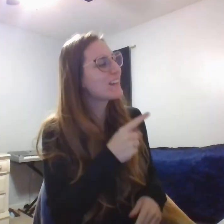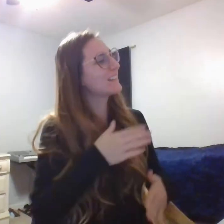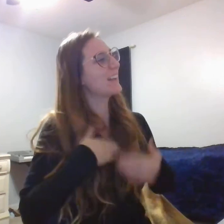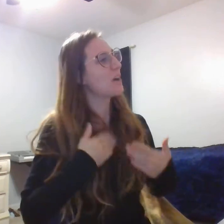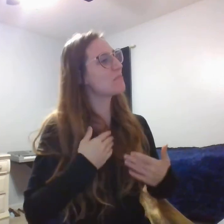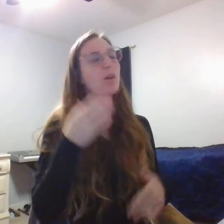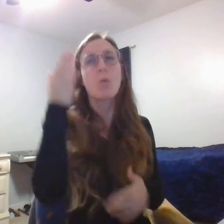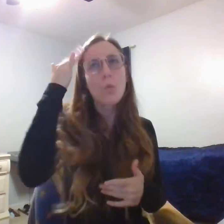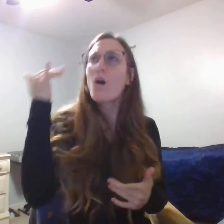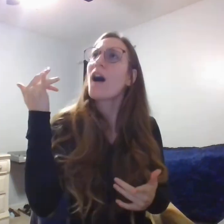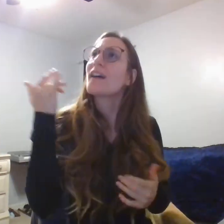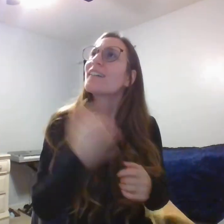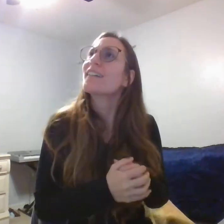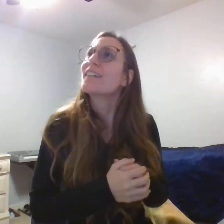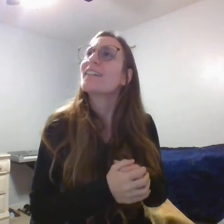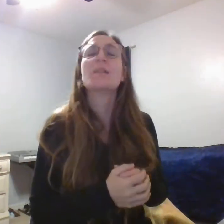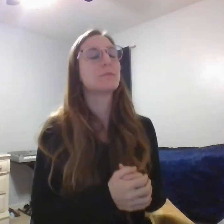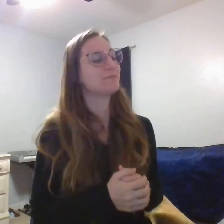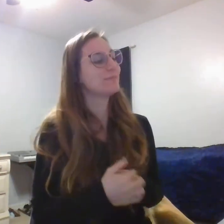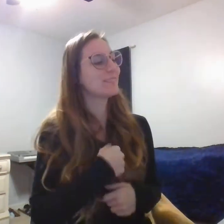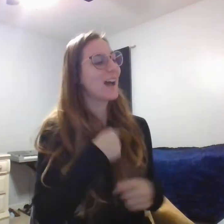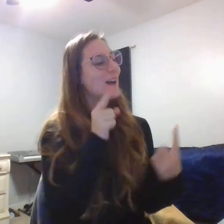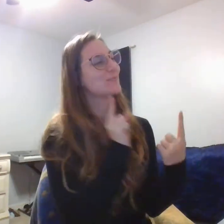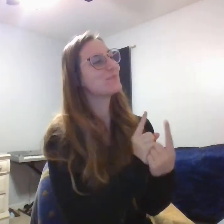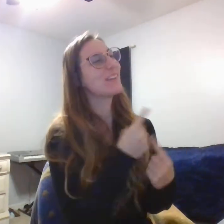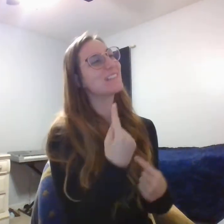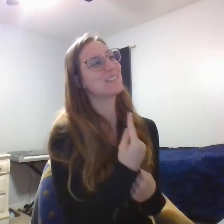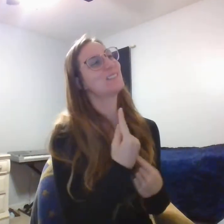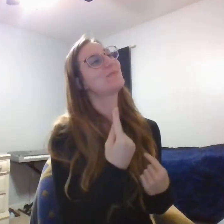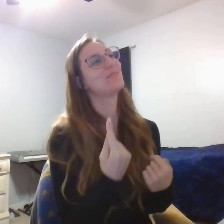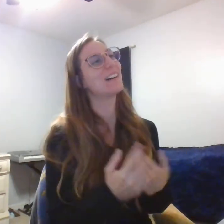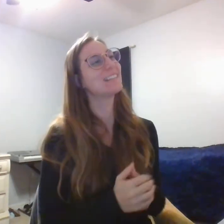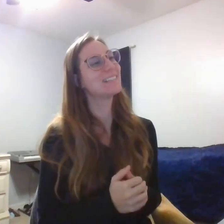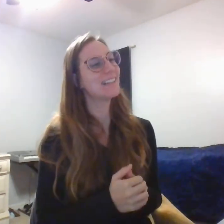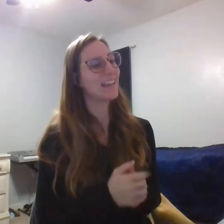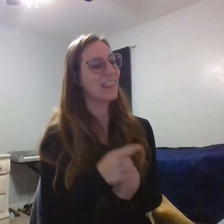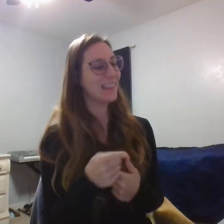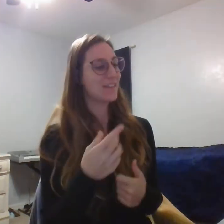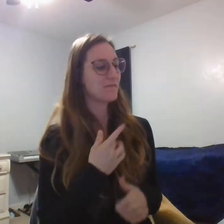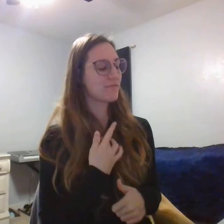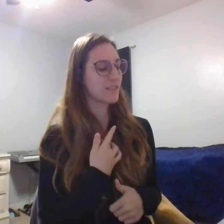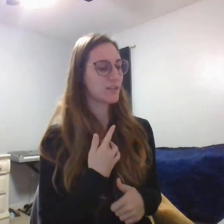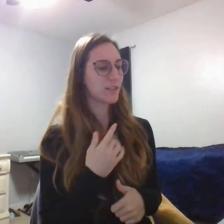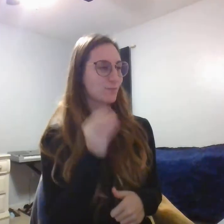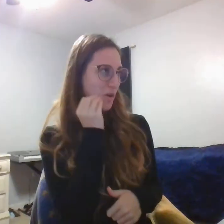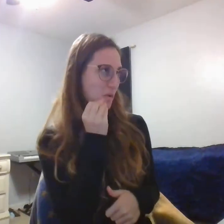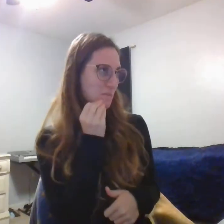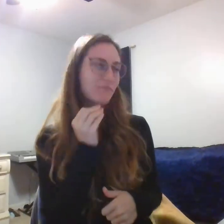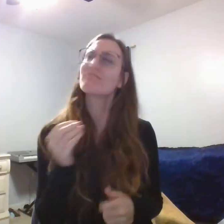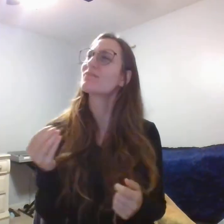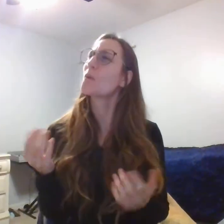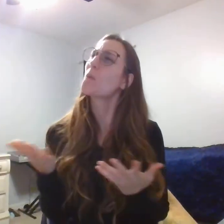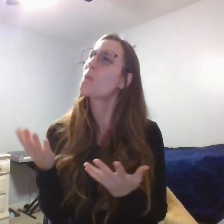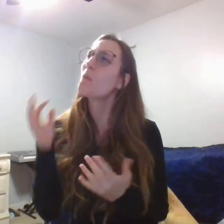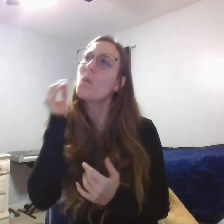that? Because I met somebody that feels like home. So how does home feel?